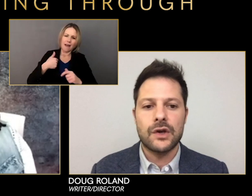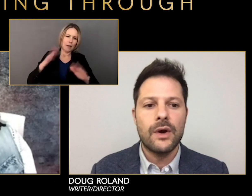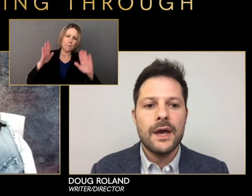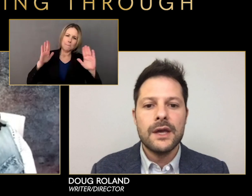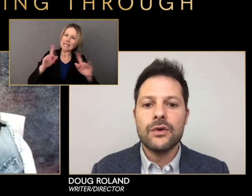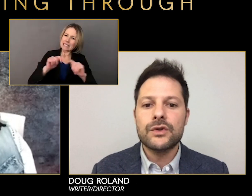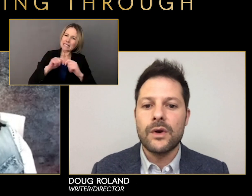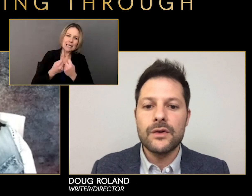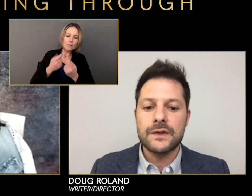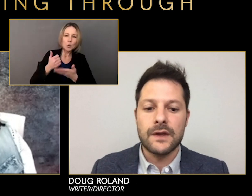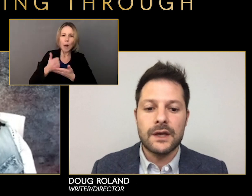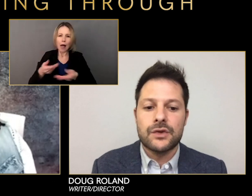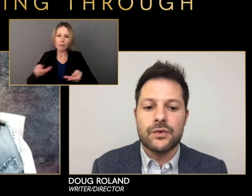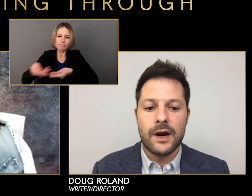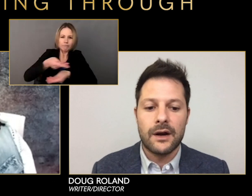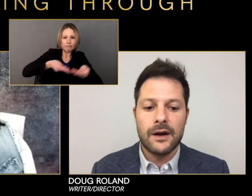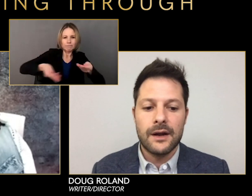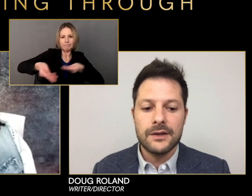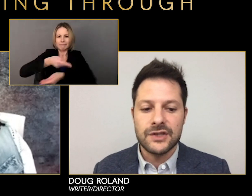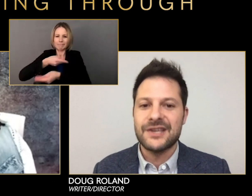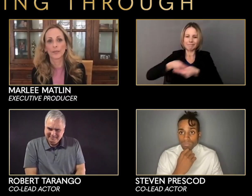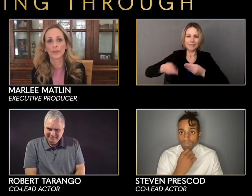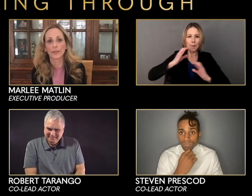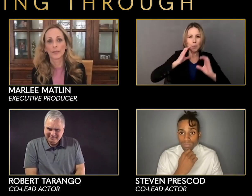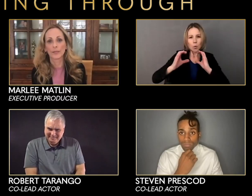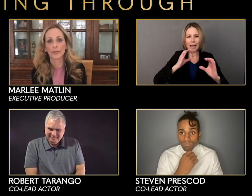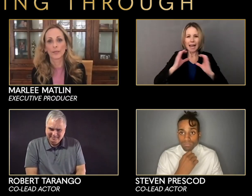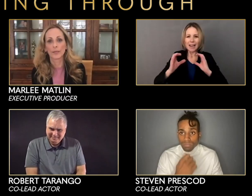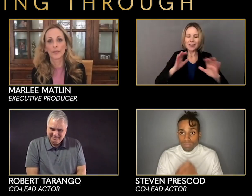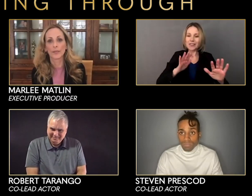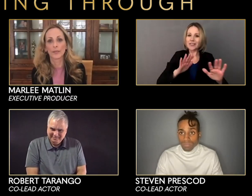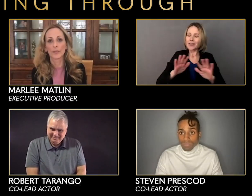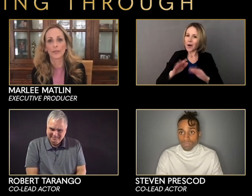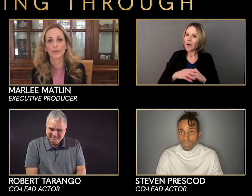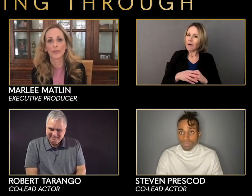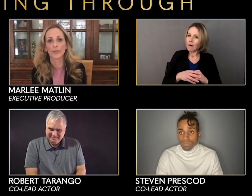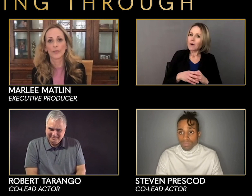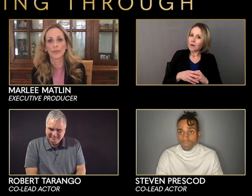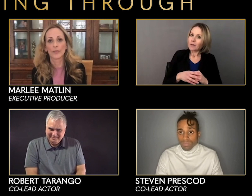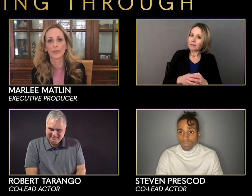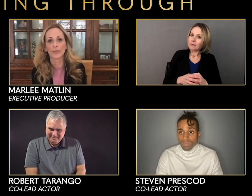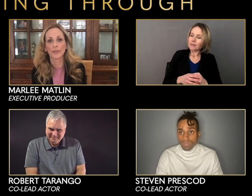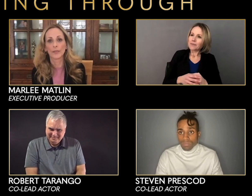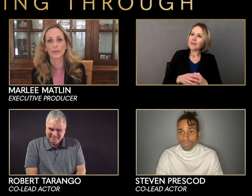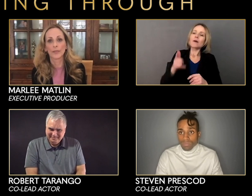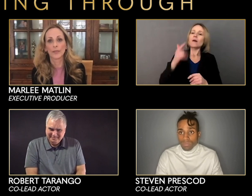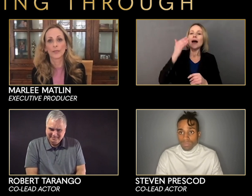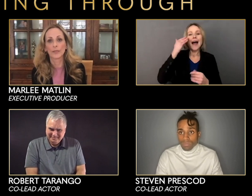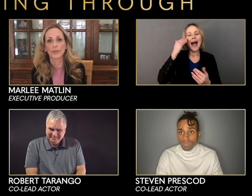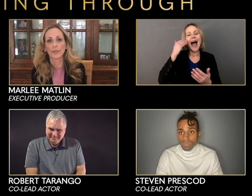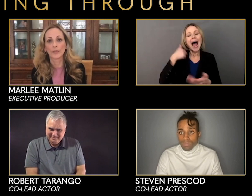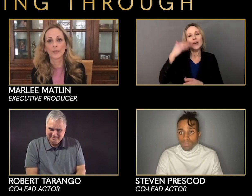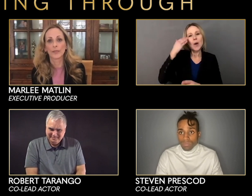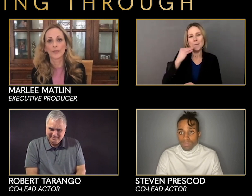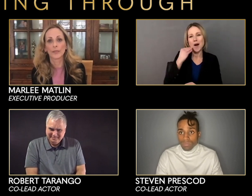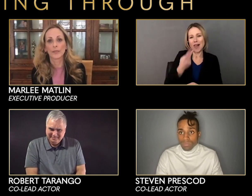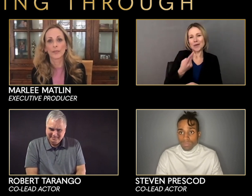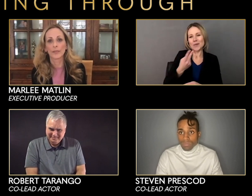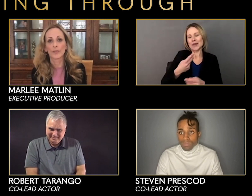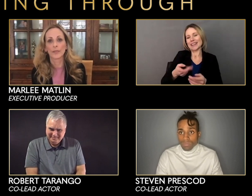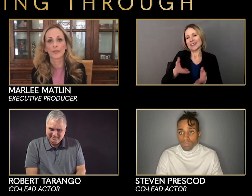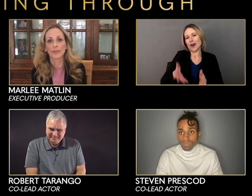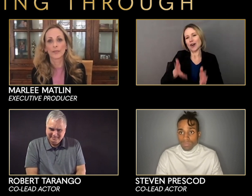communication. So it was one of those things where, just to note that, I think a lot of times, and Marlee, I know we've talked a lot about